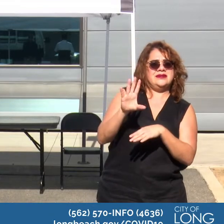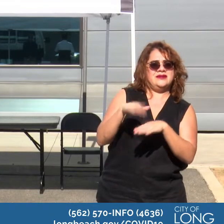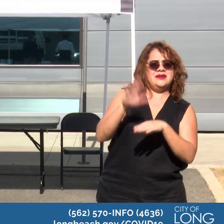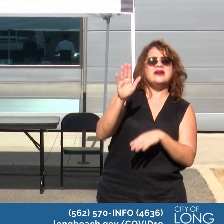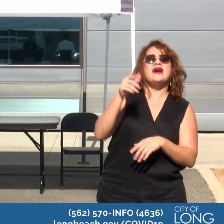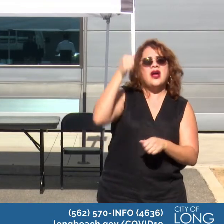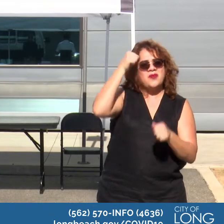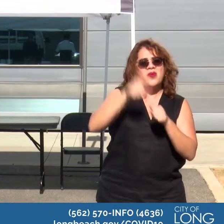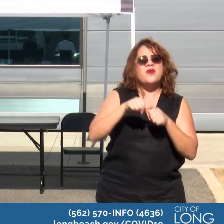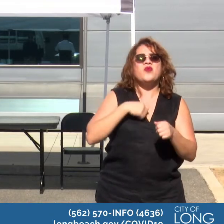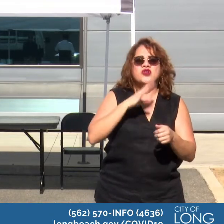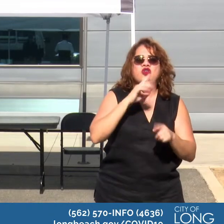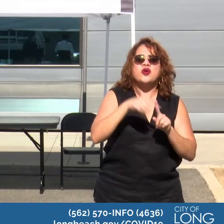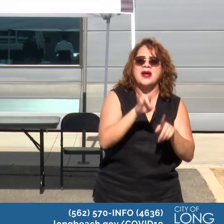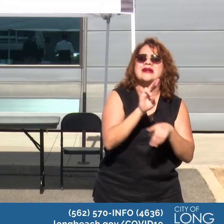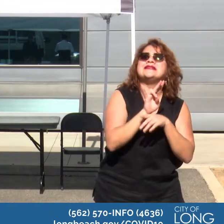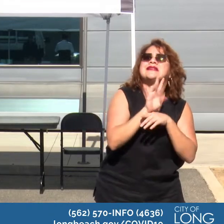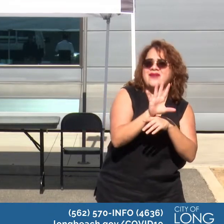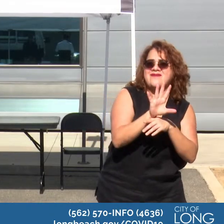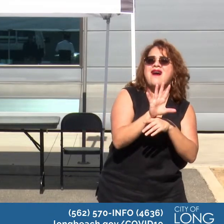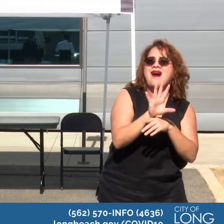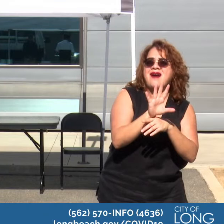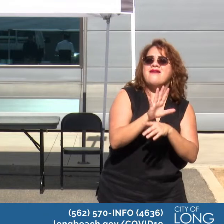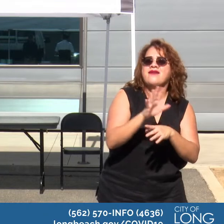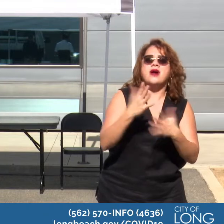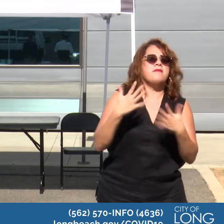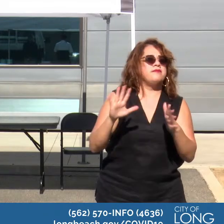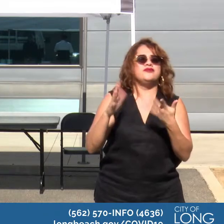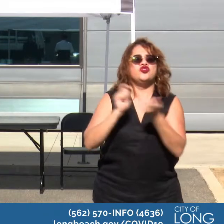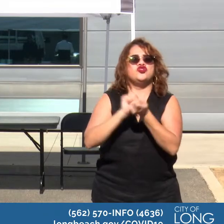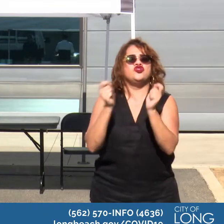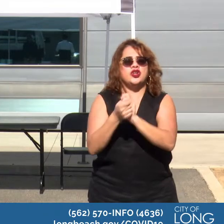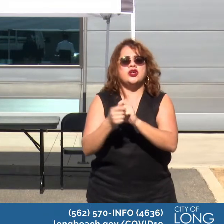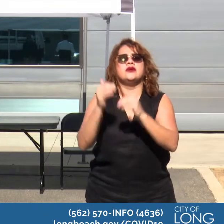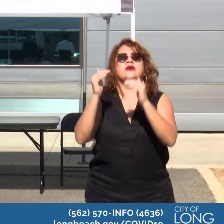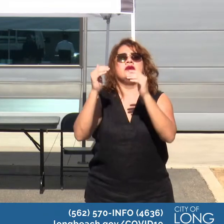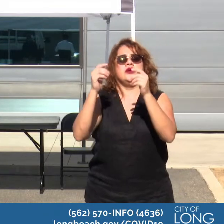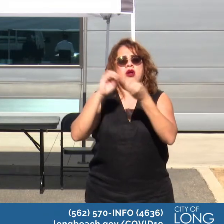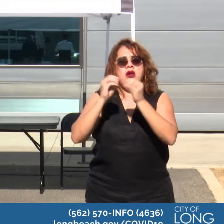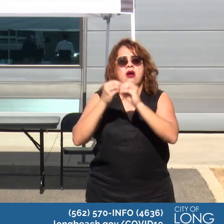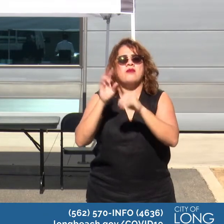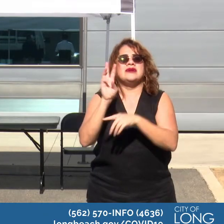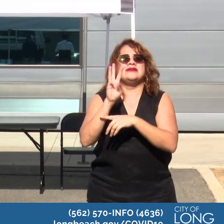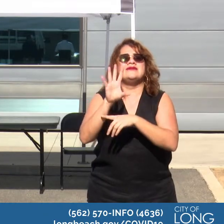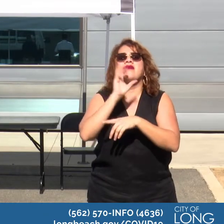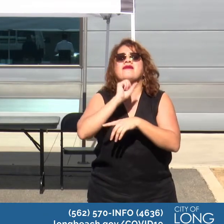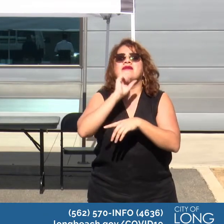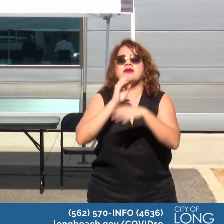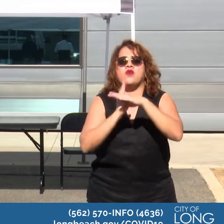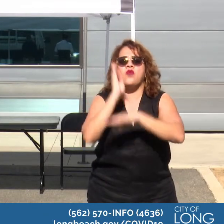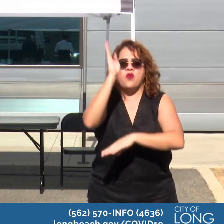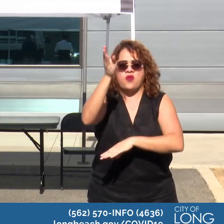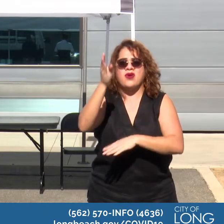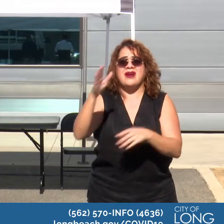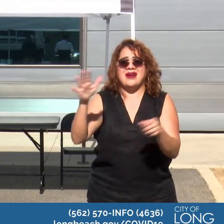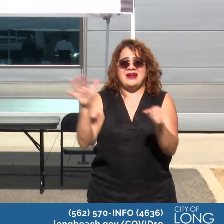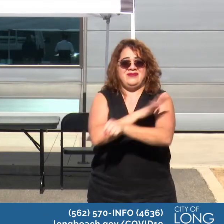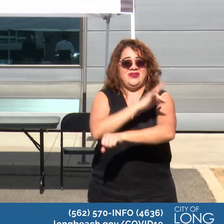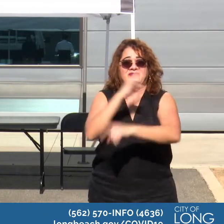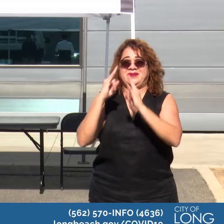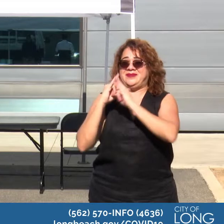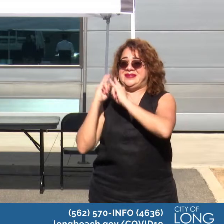over. We've lowered that now to 65 and over. The first clinic is already full that we have this weekend. But if you